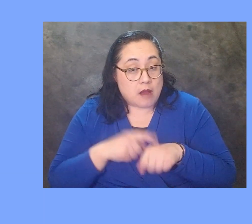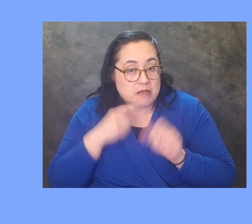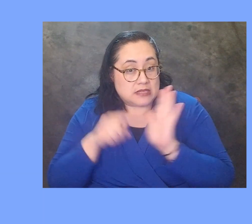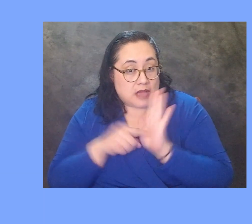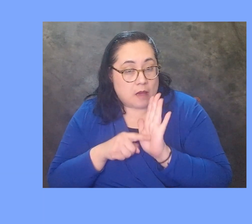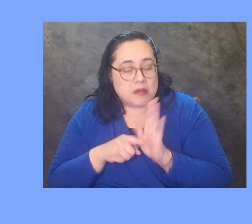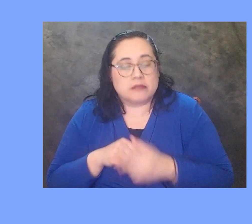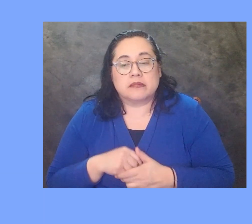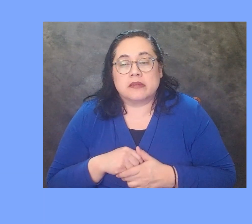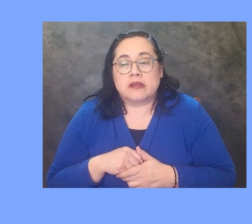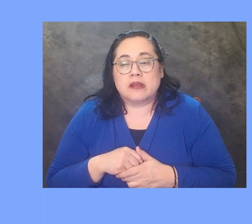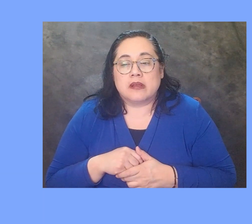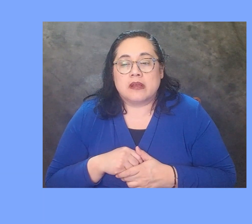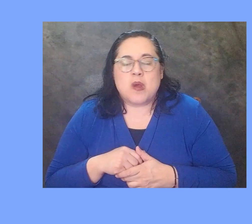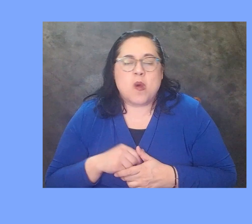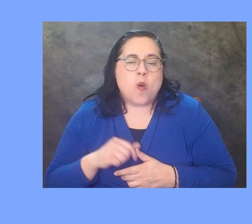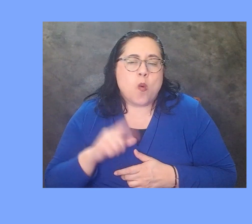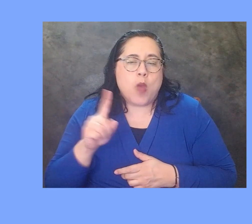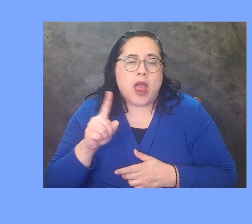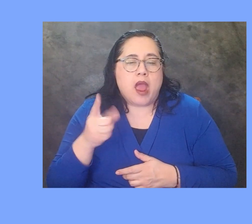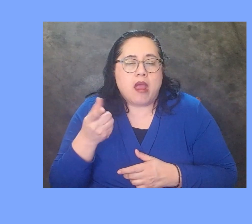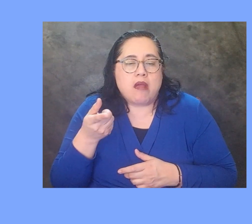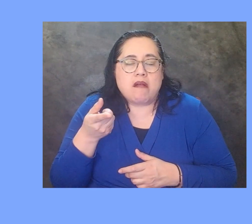Many times at an assignment,